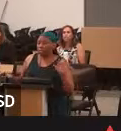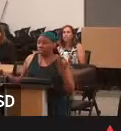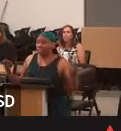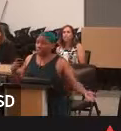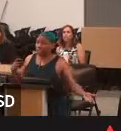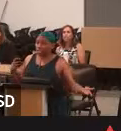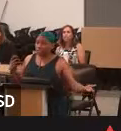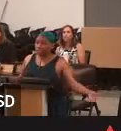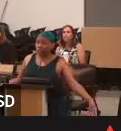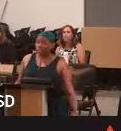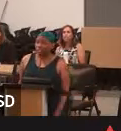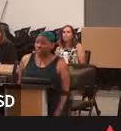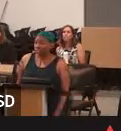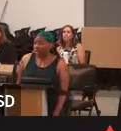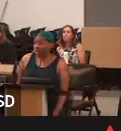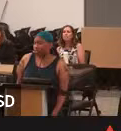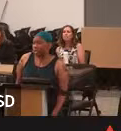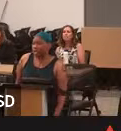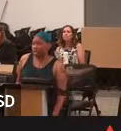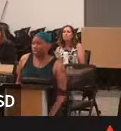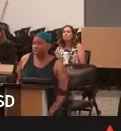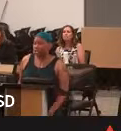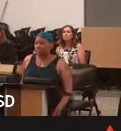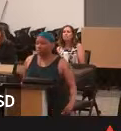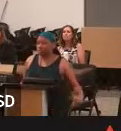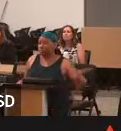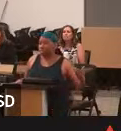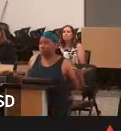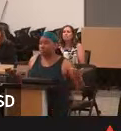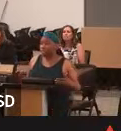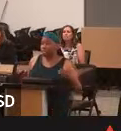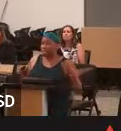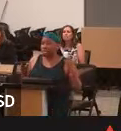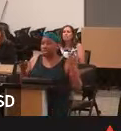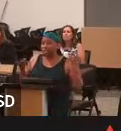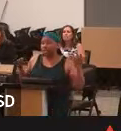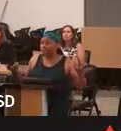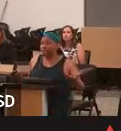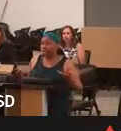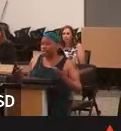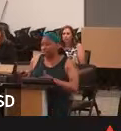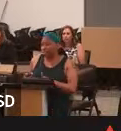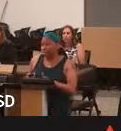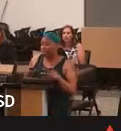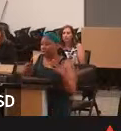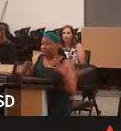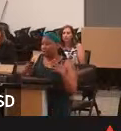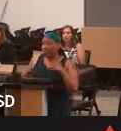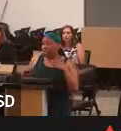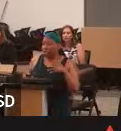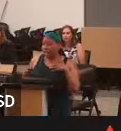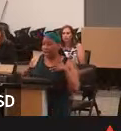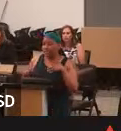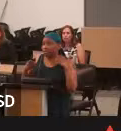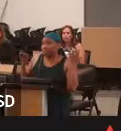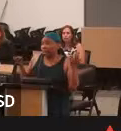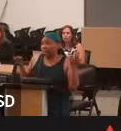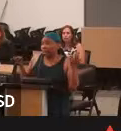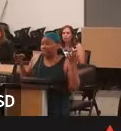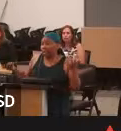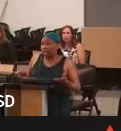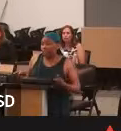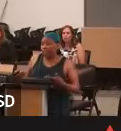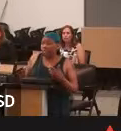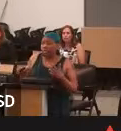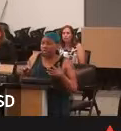also administrators have joined us as well. And it's for professional learning and networking so that we as a